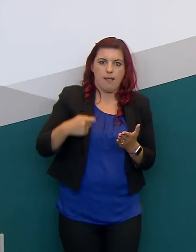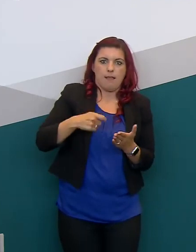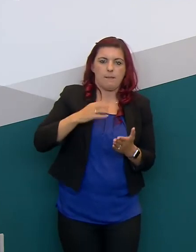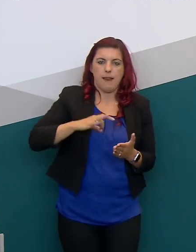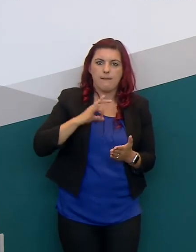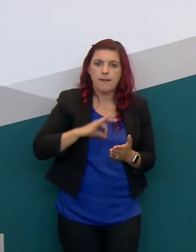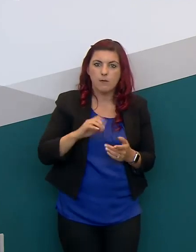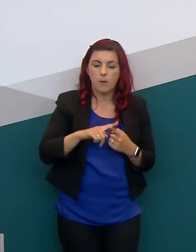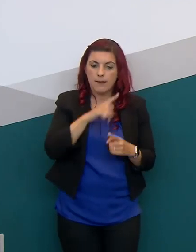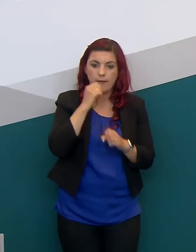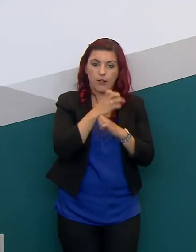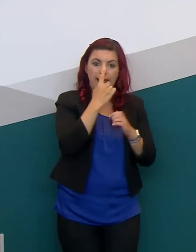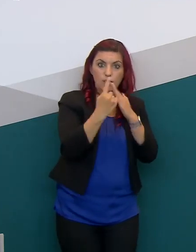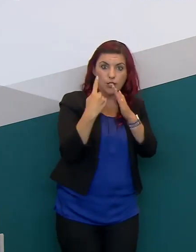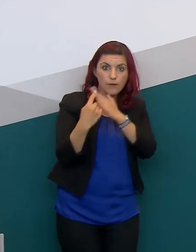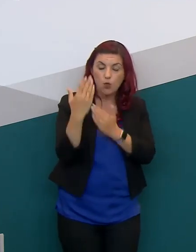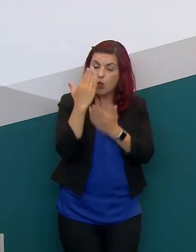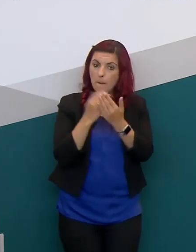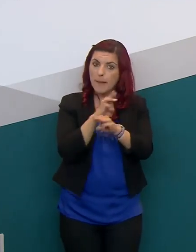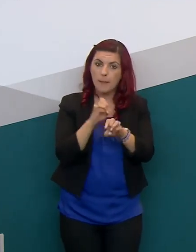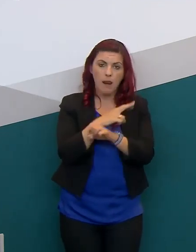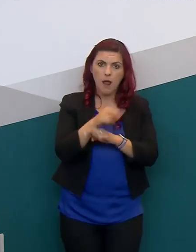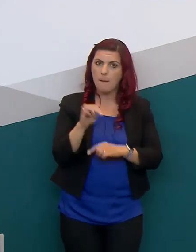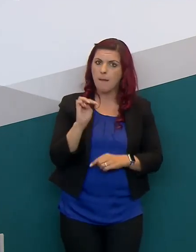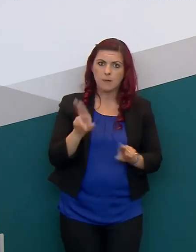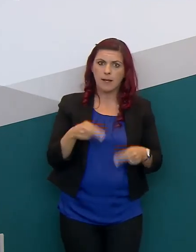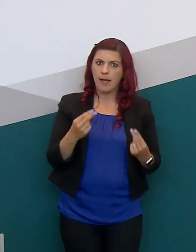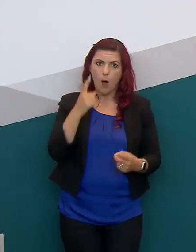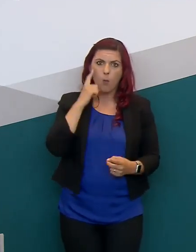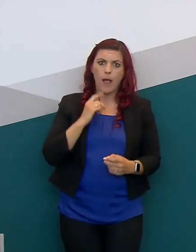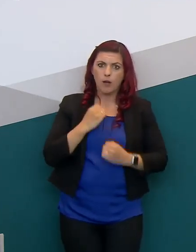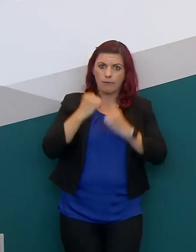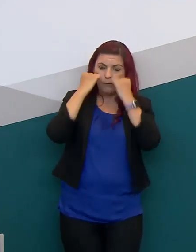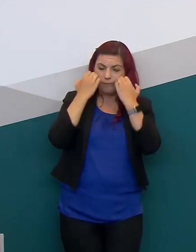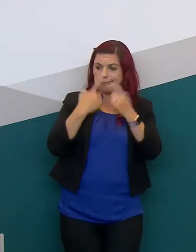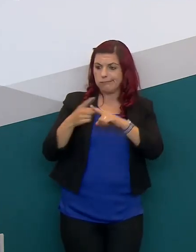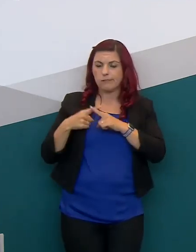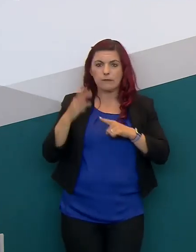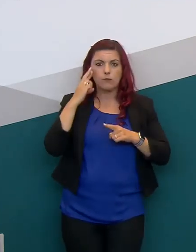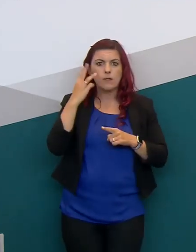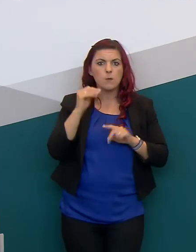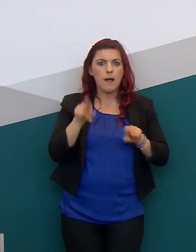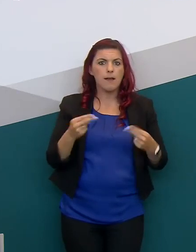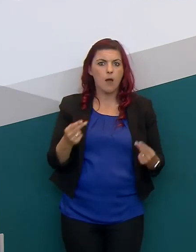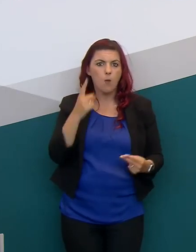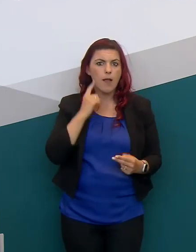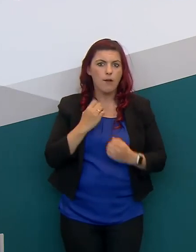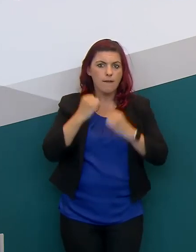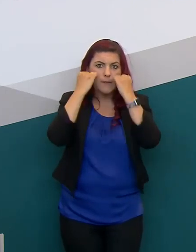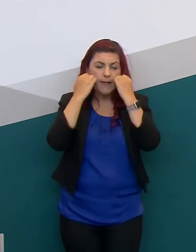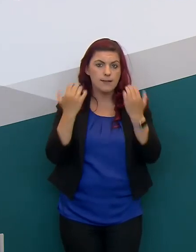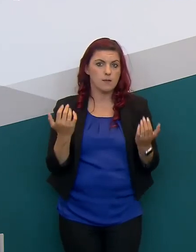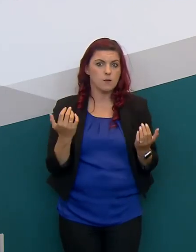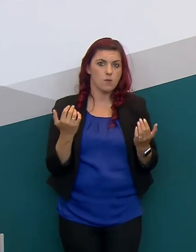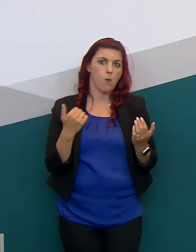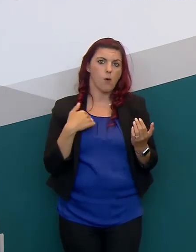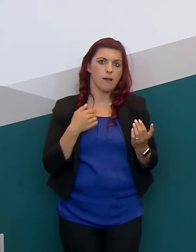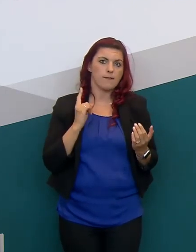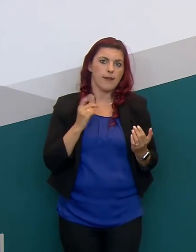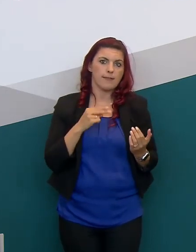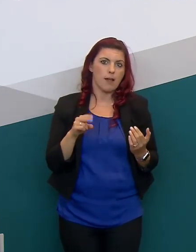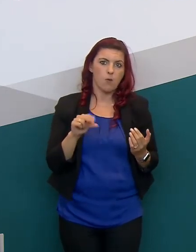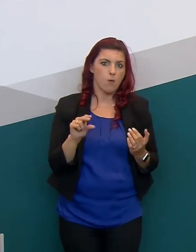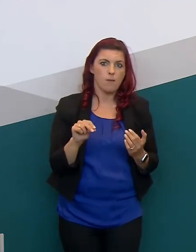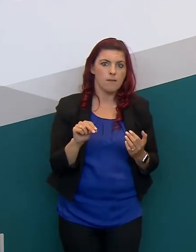individual, it either may not be possible for that individual for various reasons to wear a face mask.